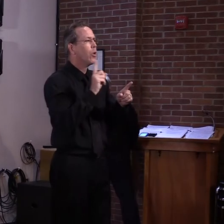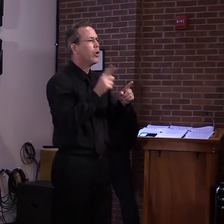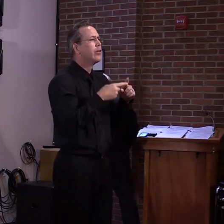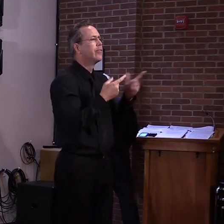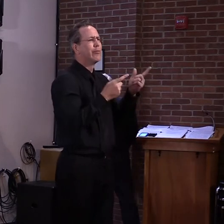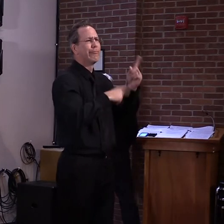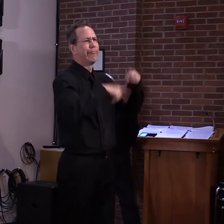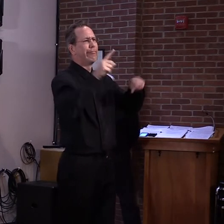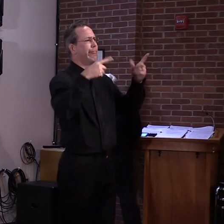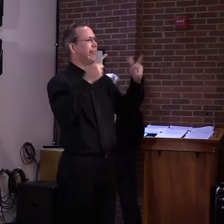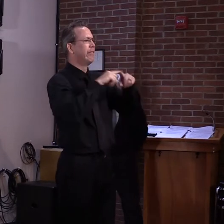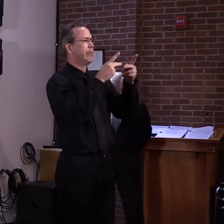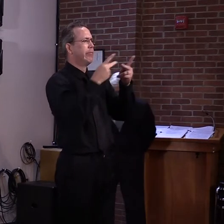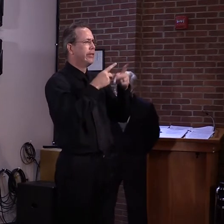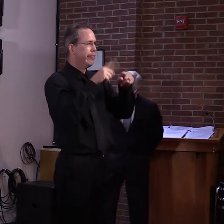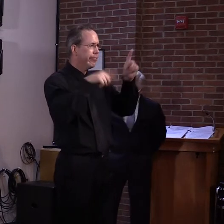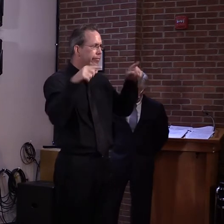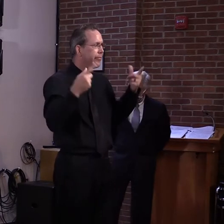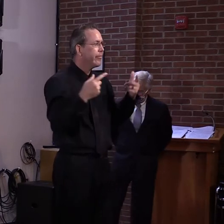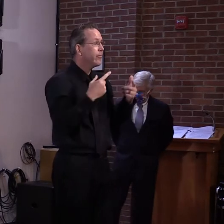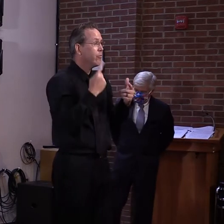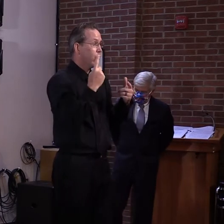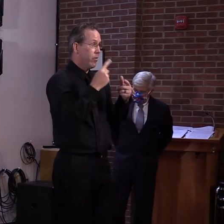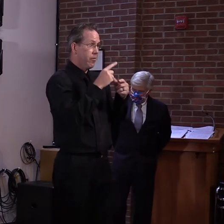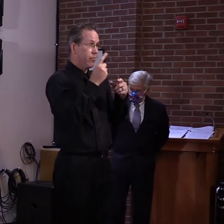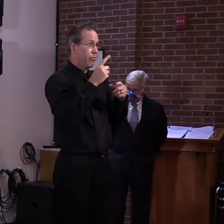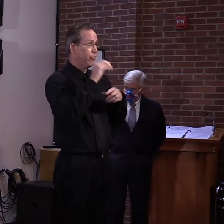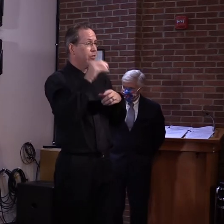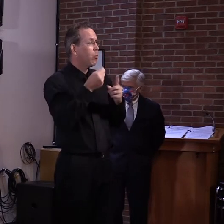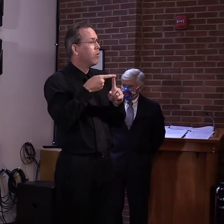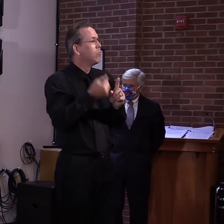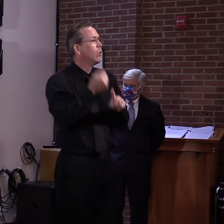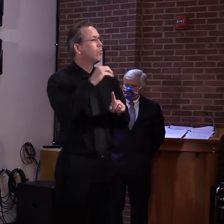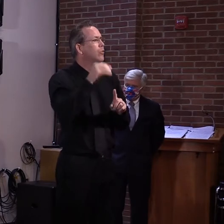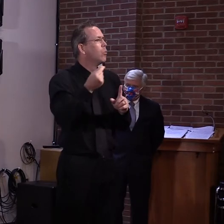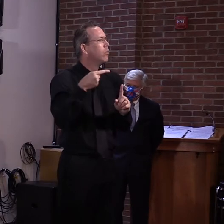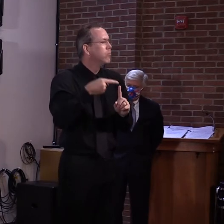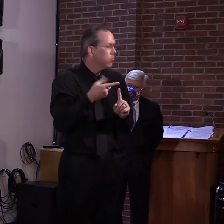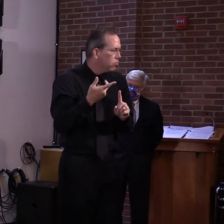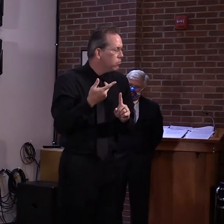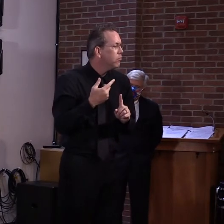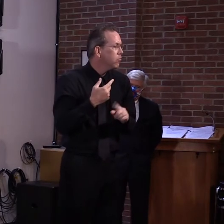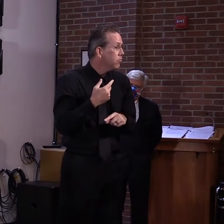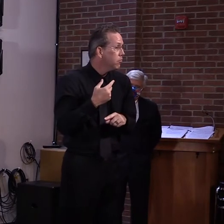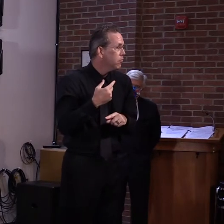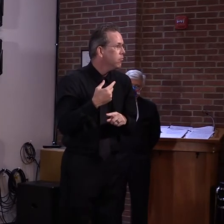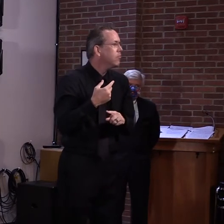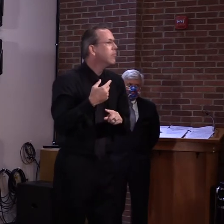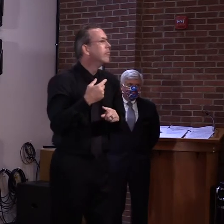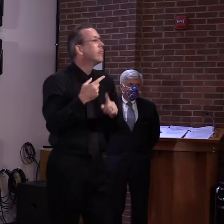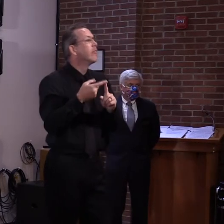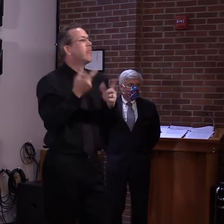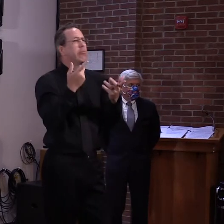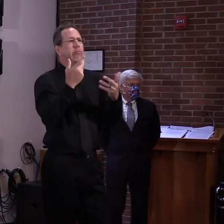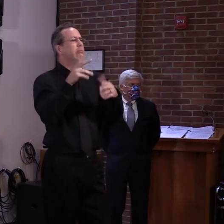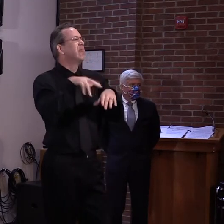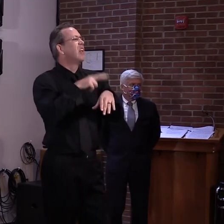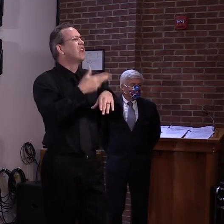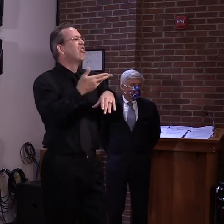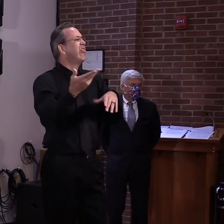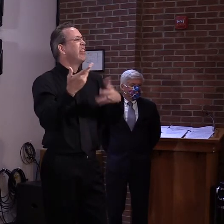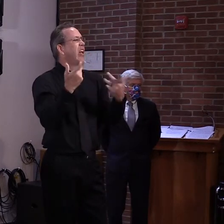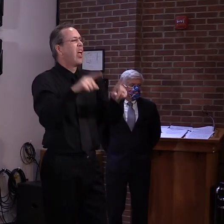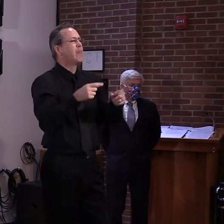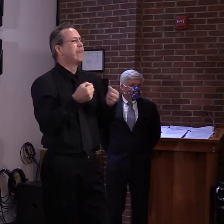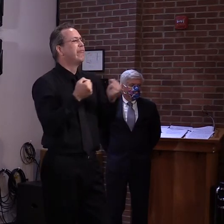probably one of the more significant ones is organic debris that lands on the road surfaces. There are studies that have been